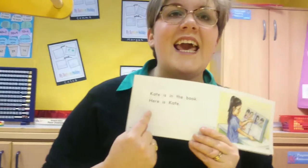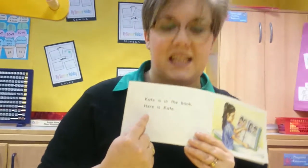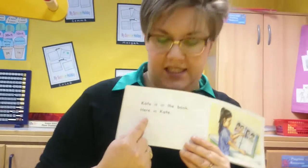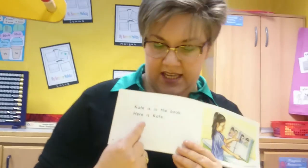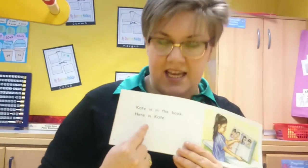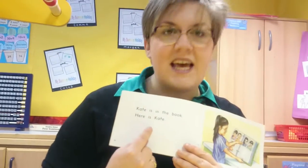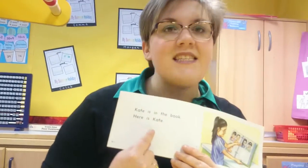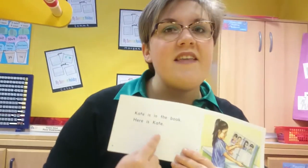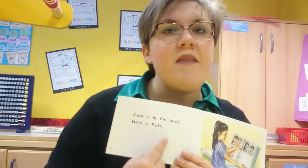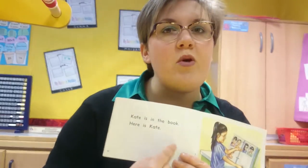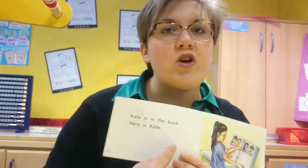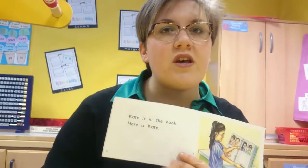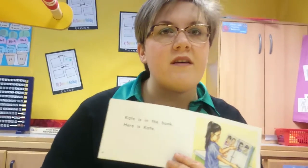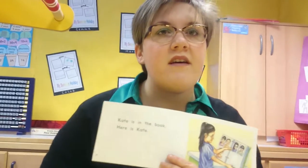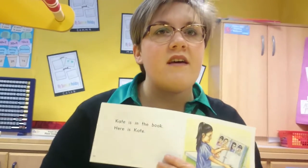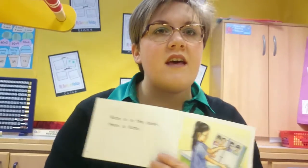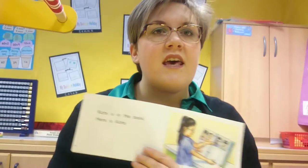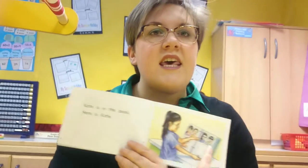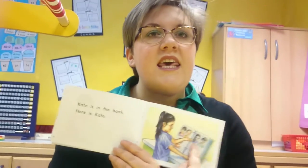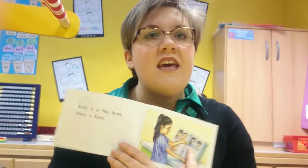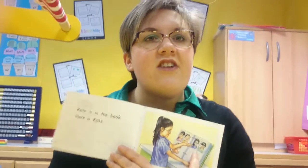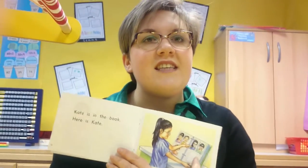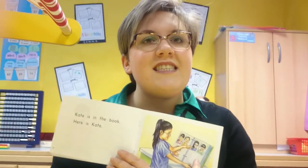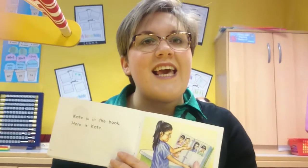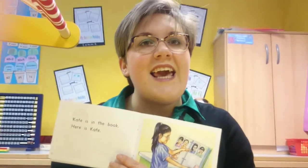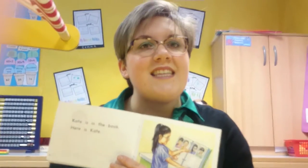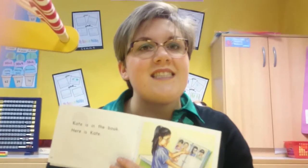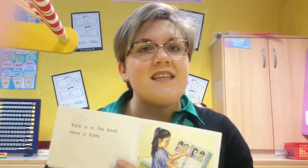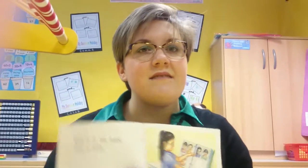Kate is in the book. Here is Kate.